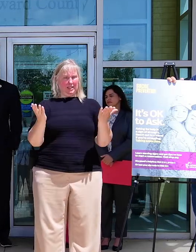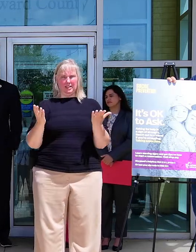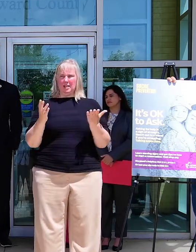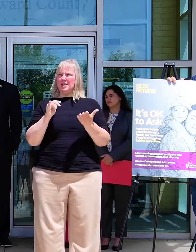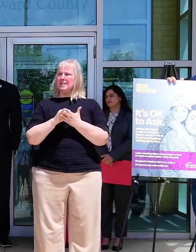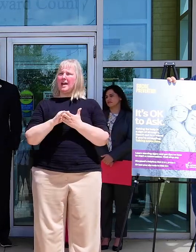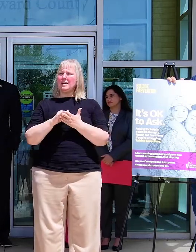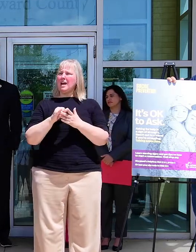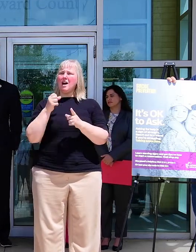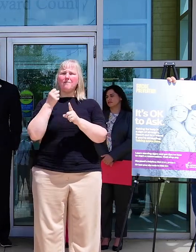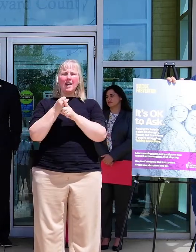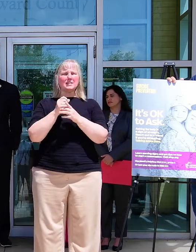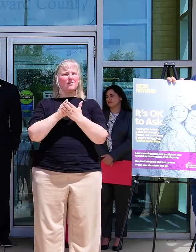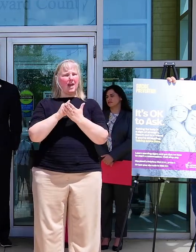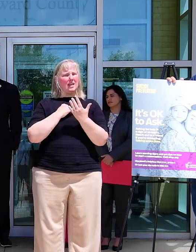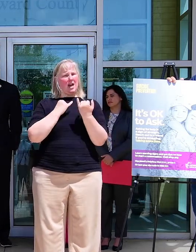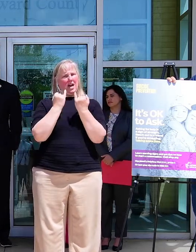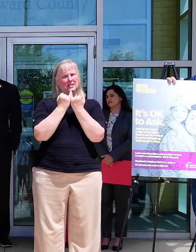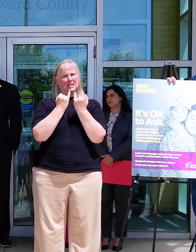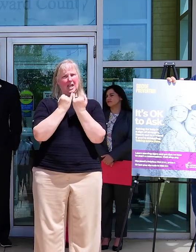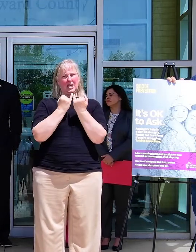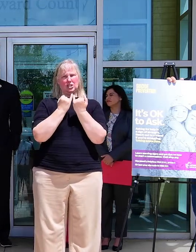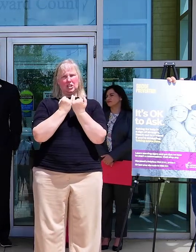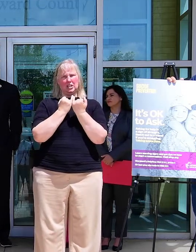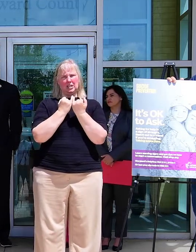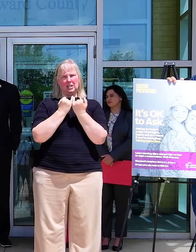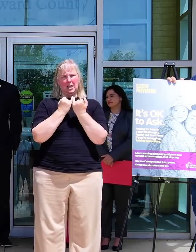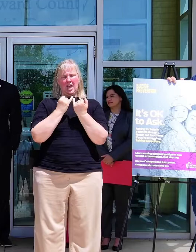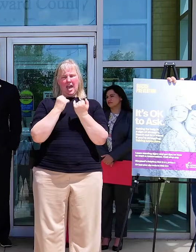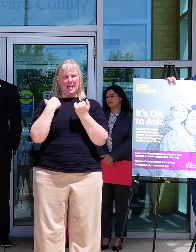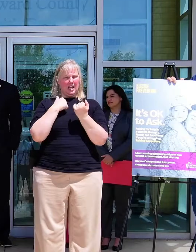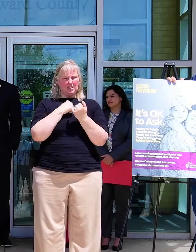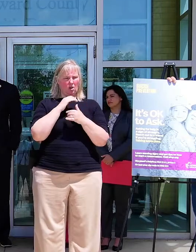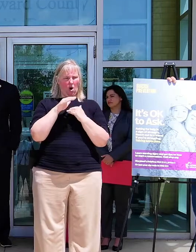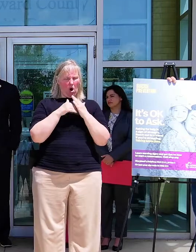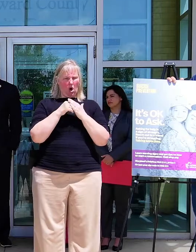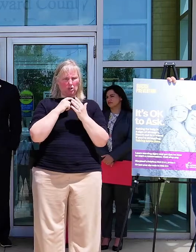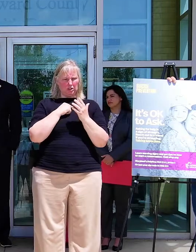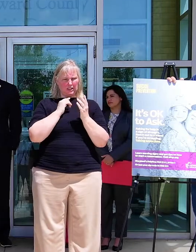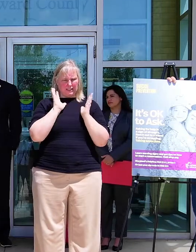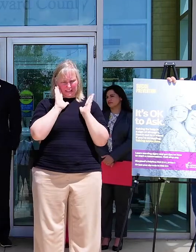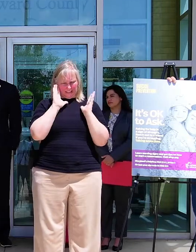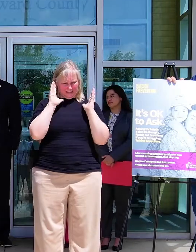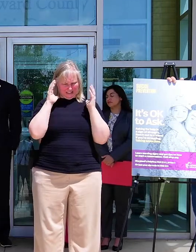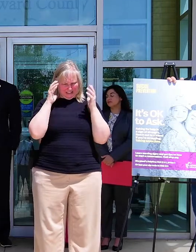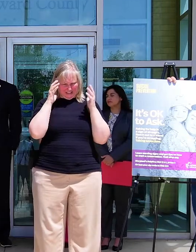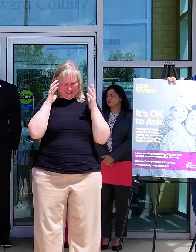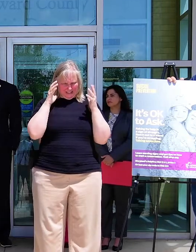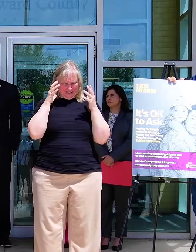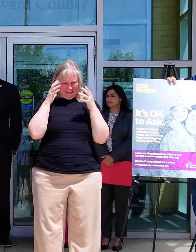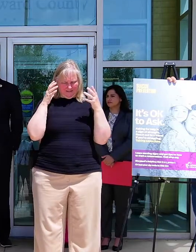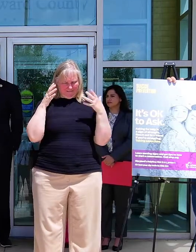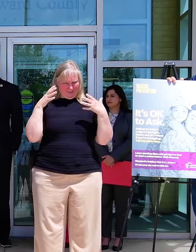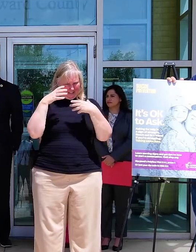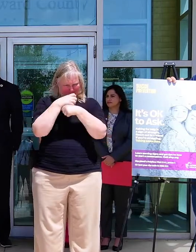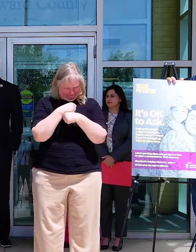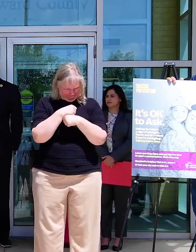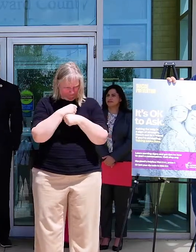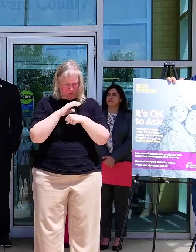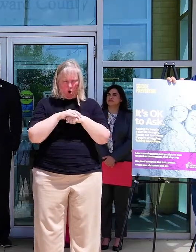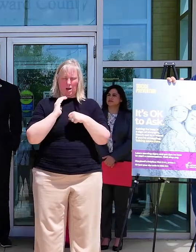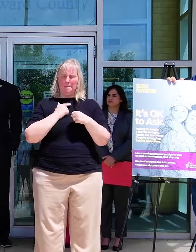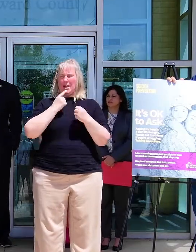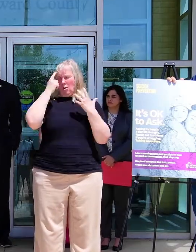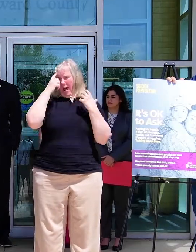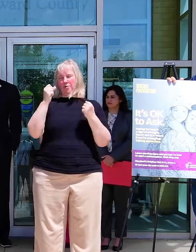that the effects of that isolation and it's all hunkering down on our mental health physically, obviously there was a reason to do that. We're trying to prevent